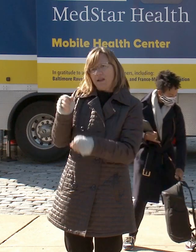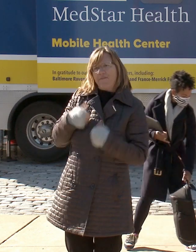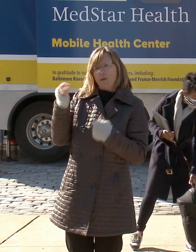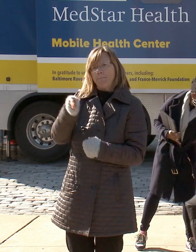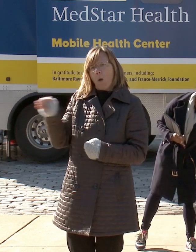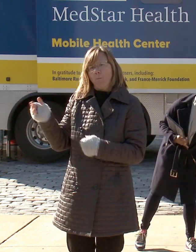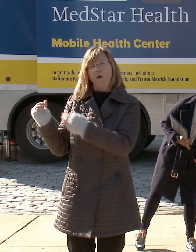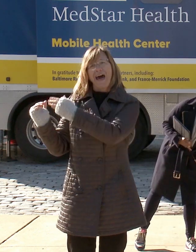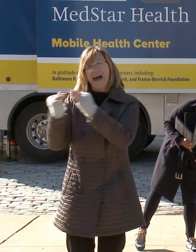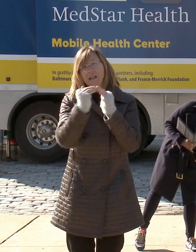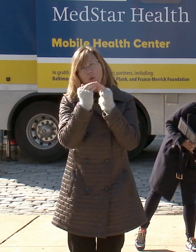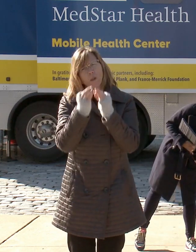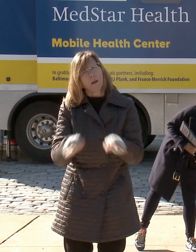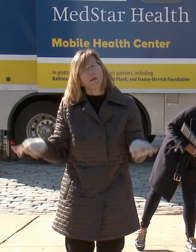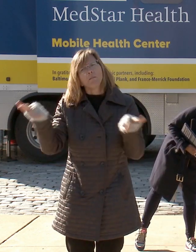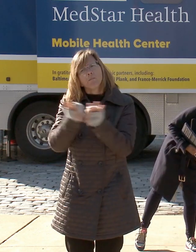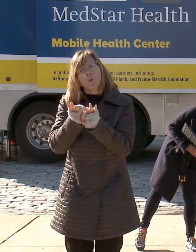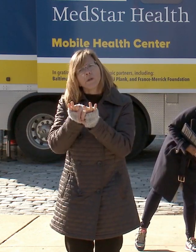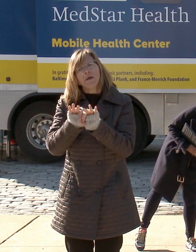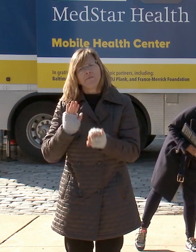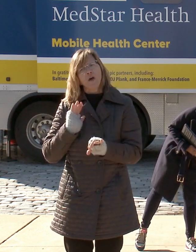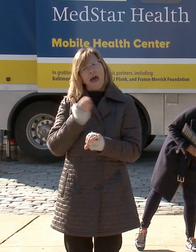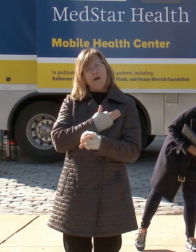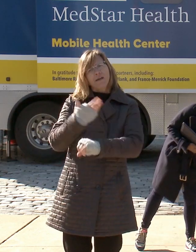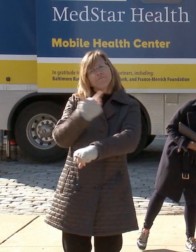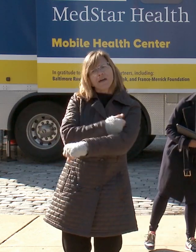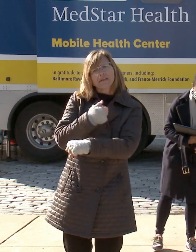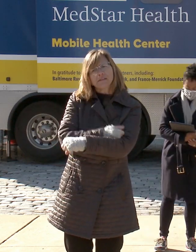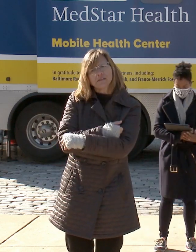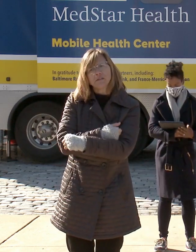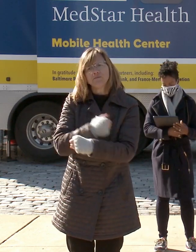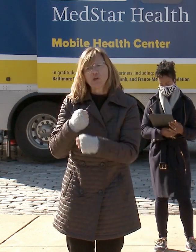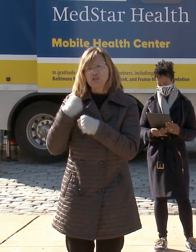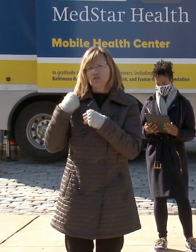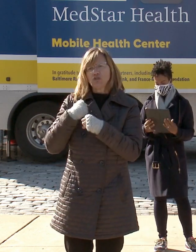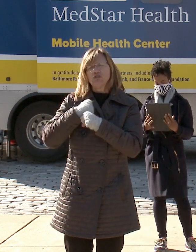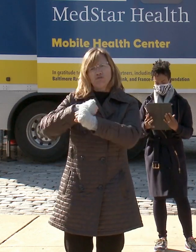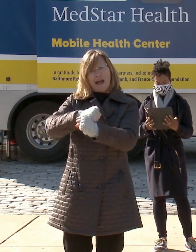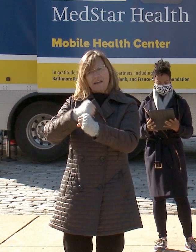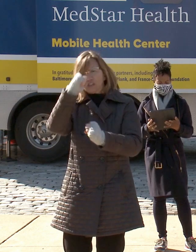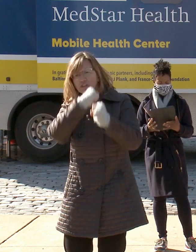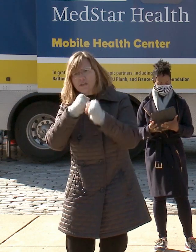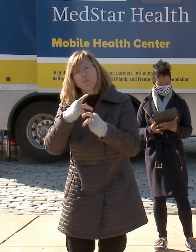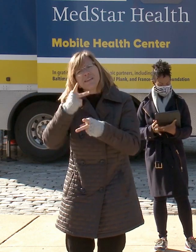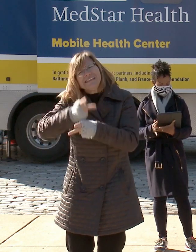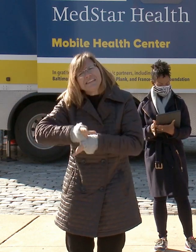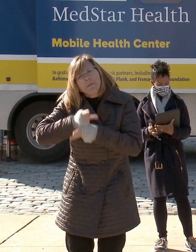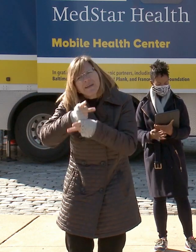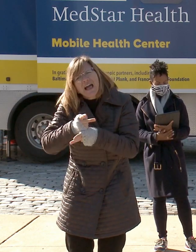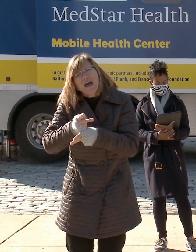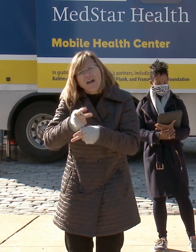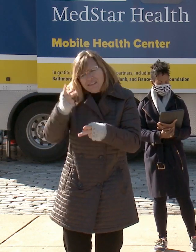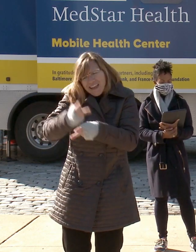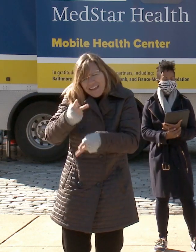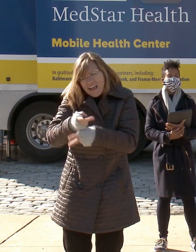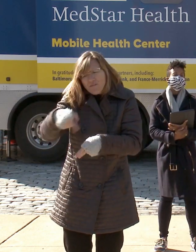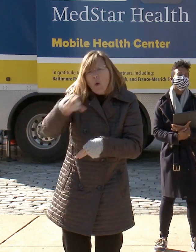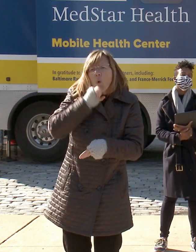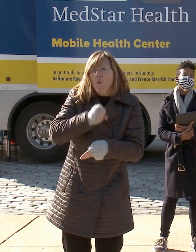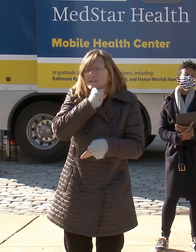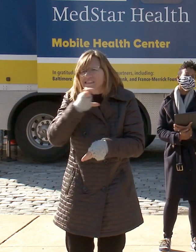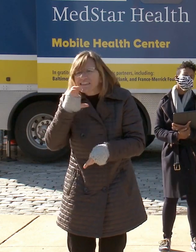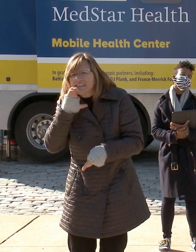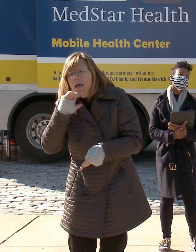our vaccination strategy. This includes taking special care to ensure that older adults and our Black and